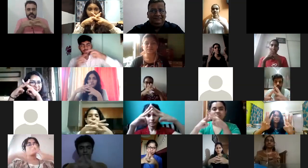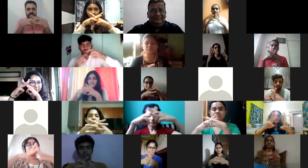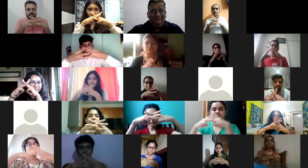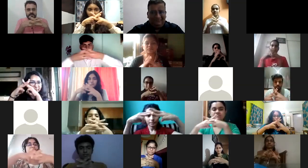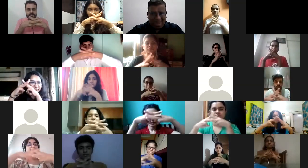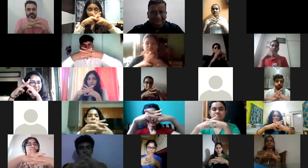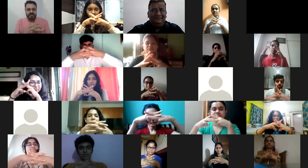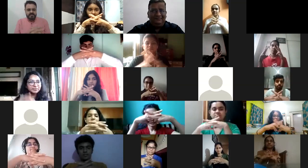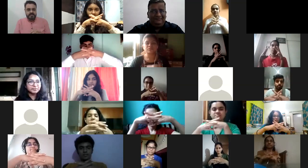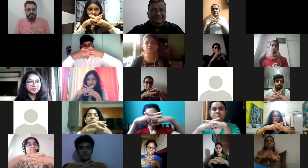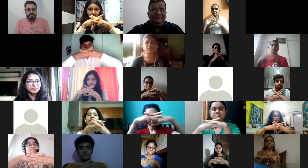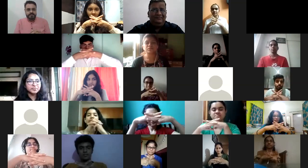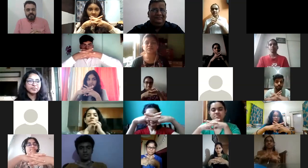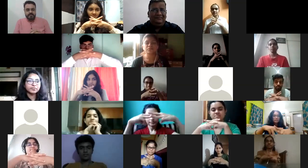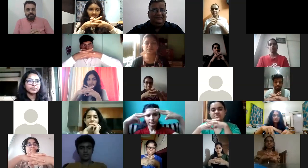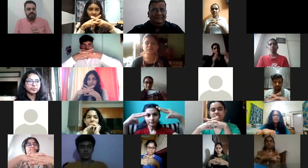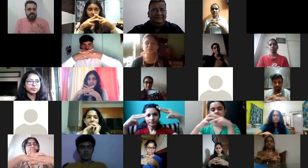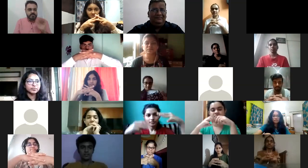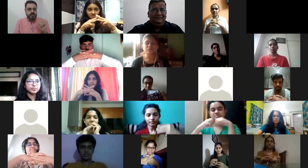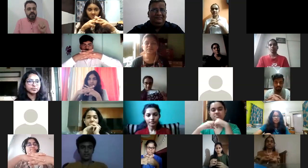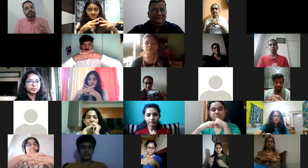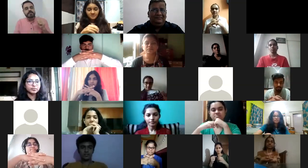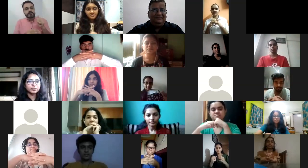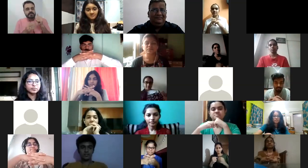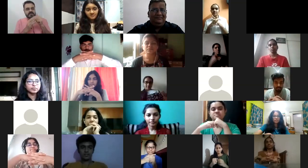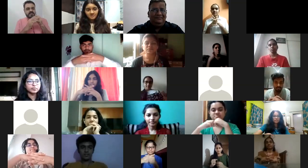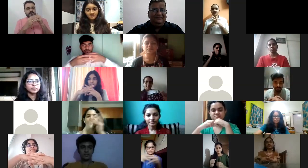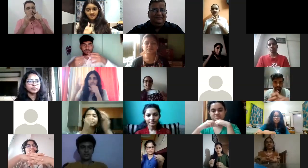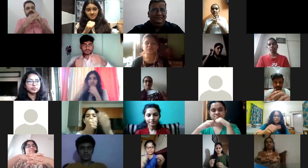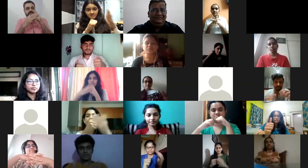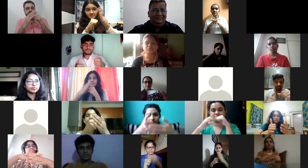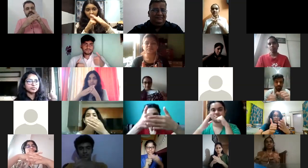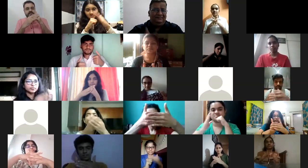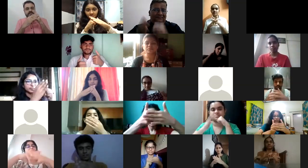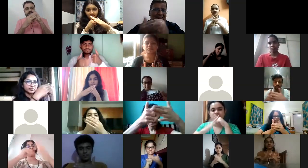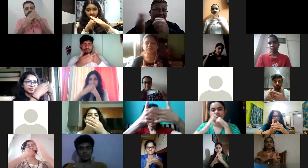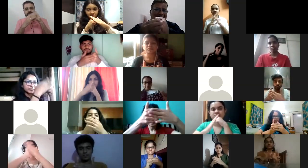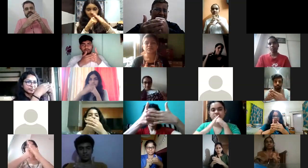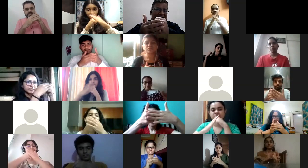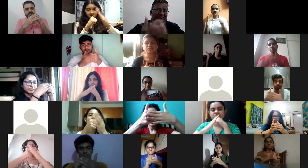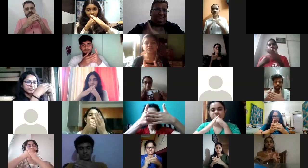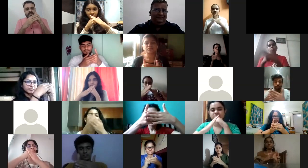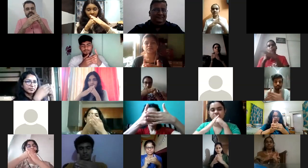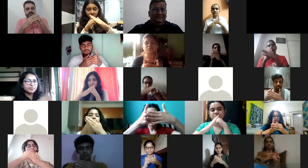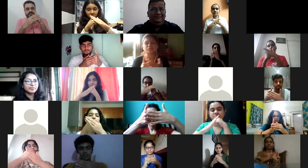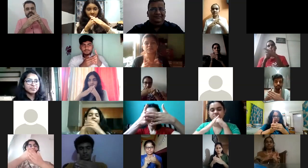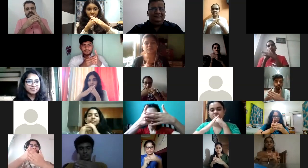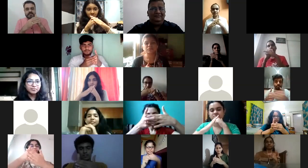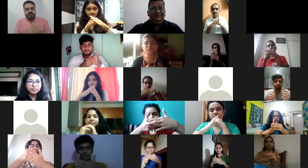Twice becomes Wednesday. Because T was already booked, there's a new sign. This was Thursday.